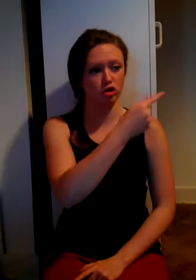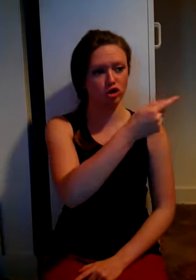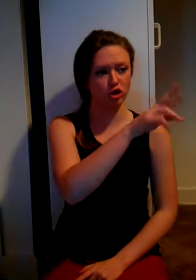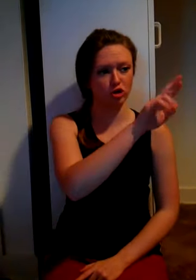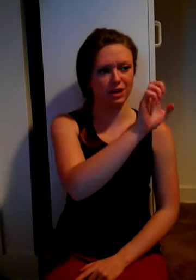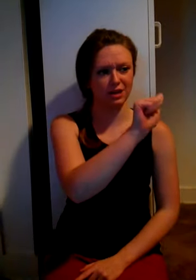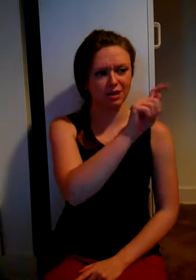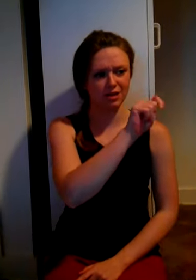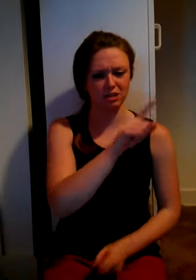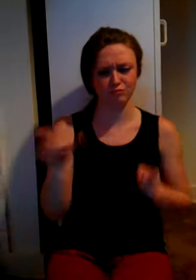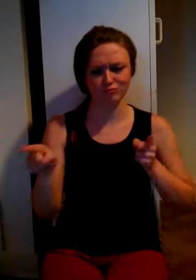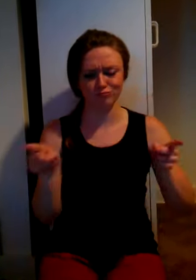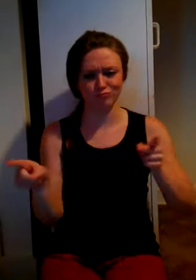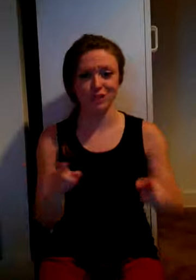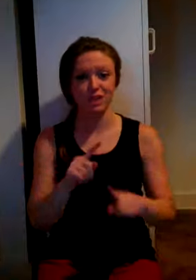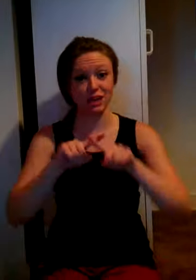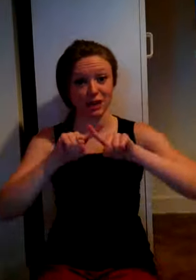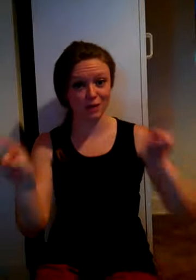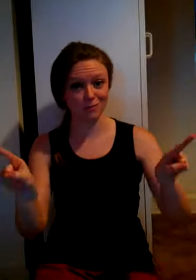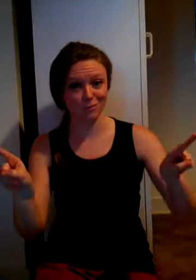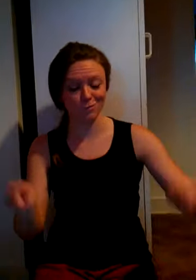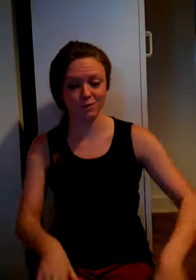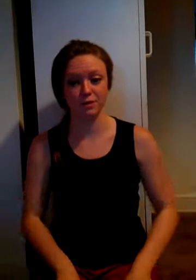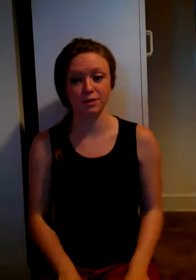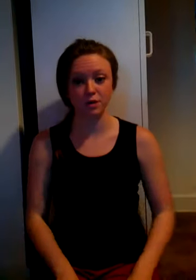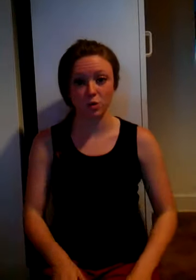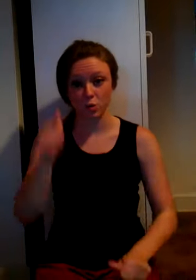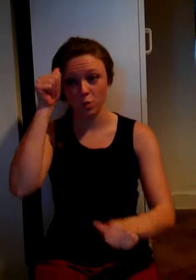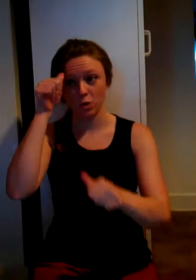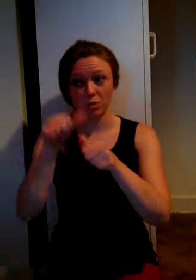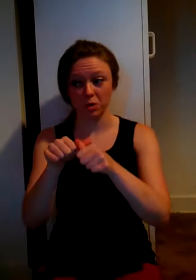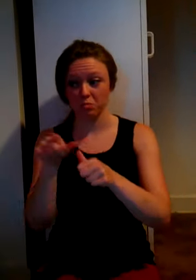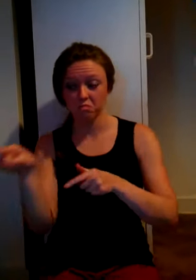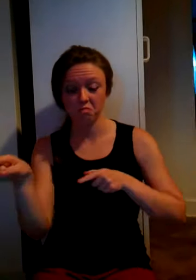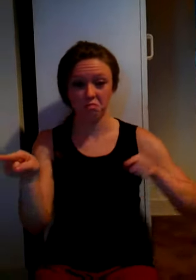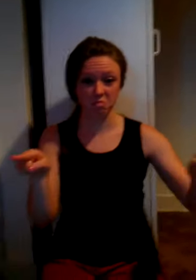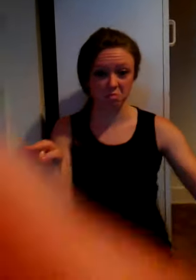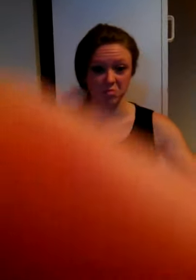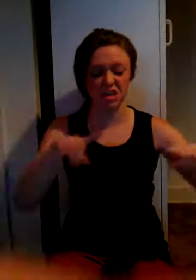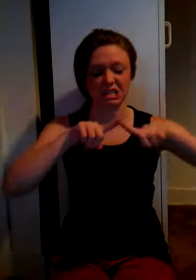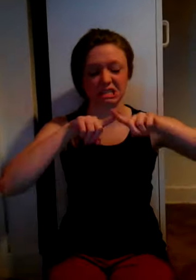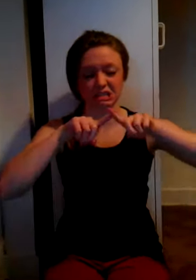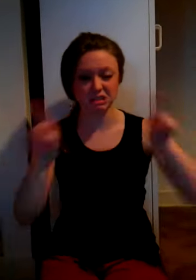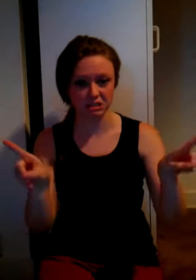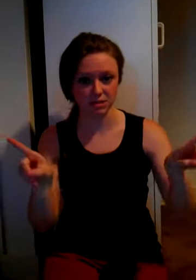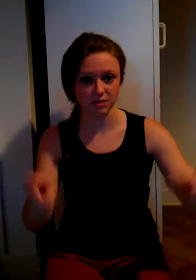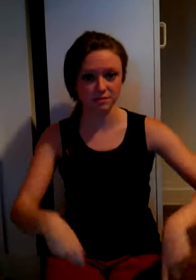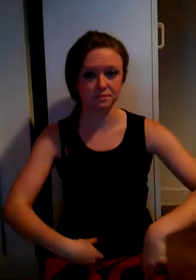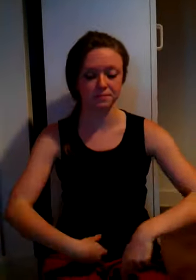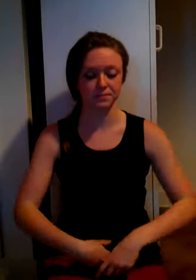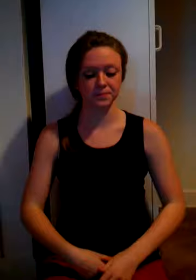like great. So when you come to that word, make sure you're reading great. And if you see giant, make sure you're reading giant. Yeah, okay? you can